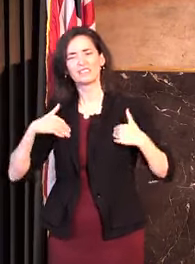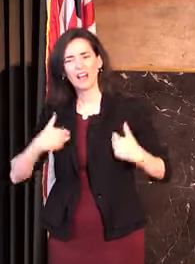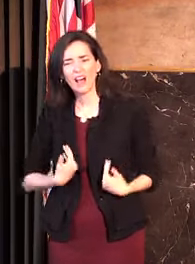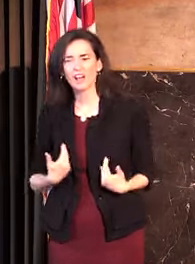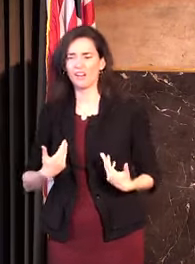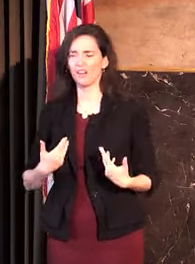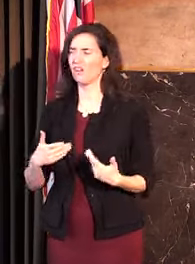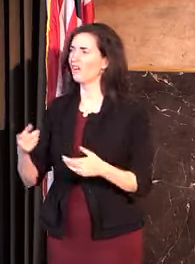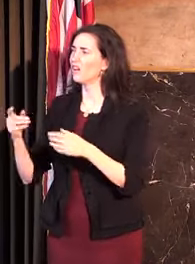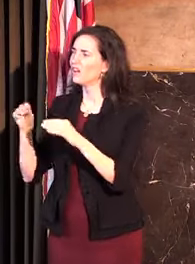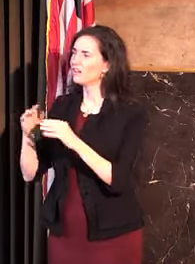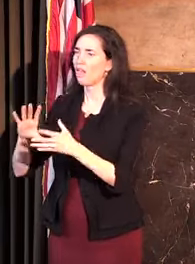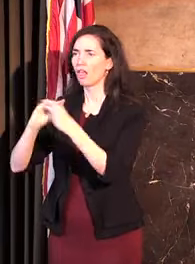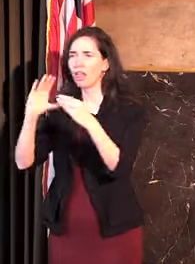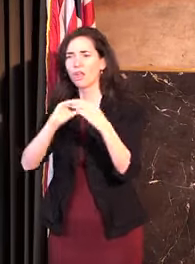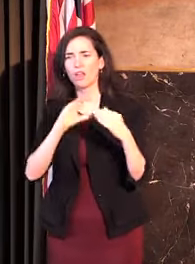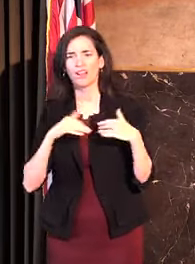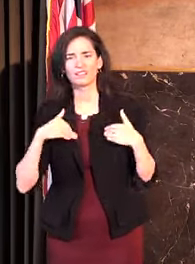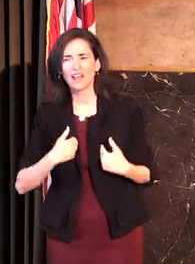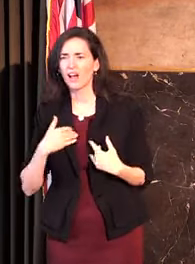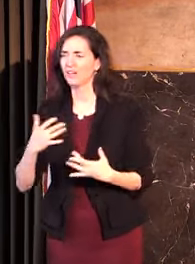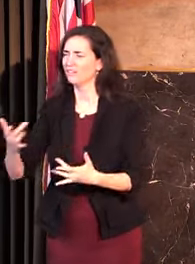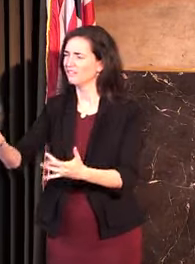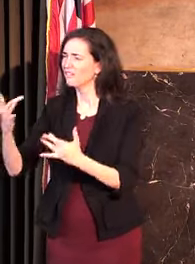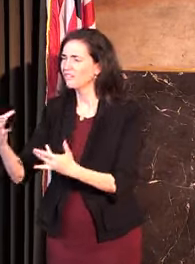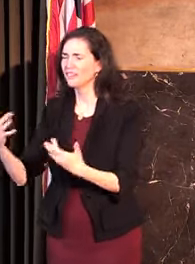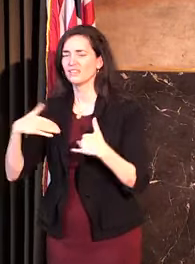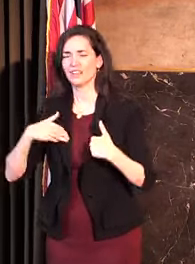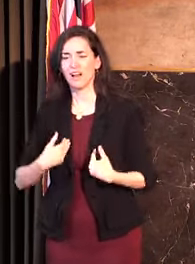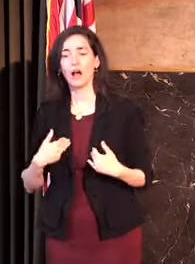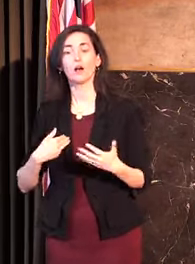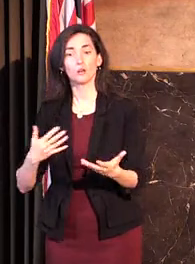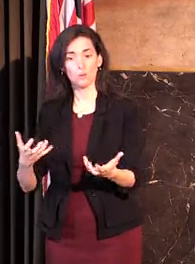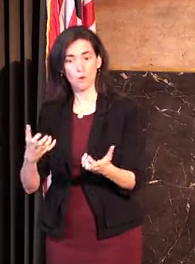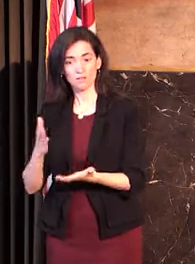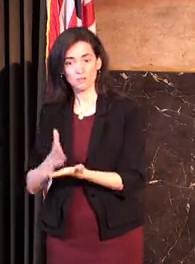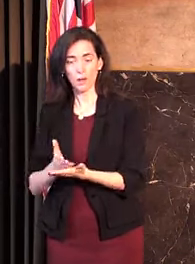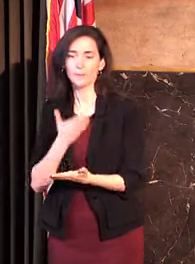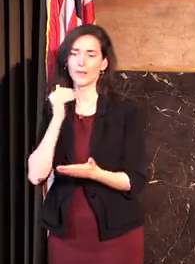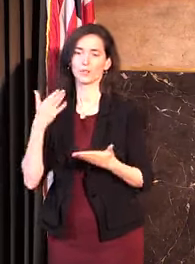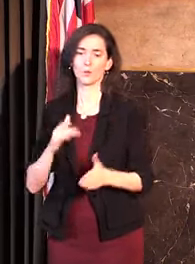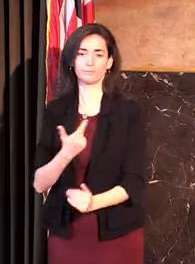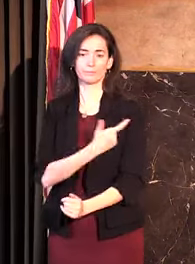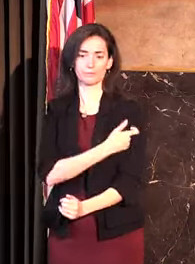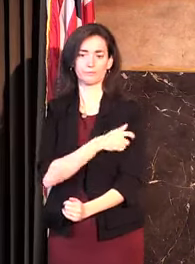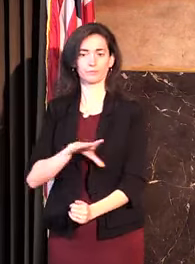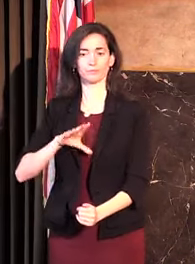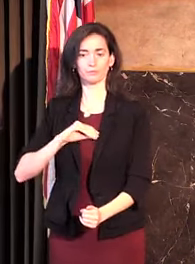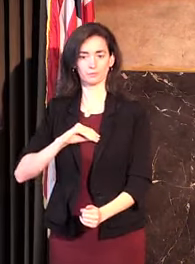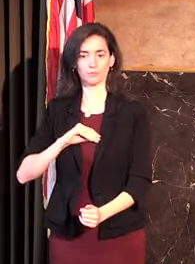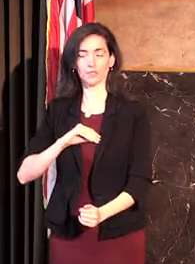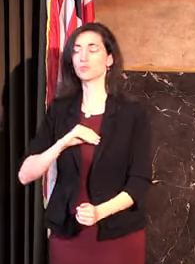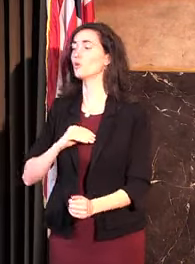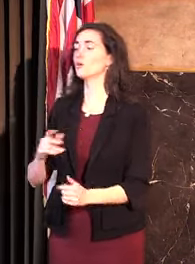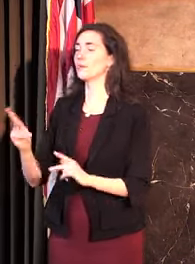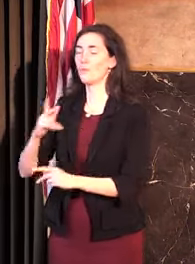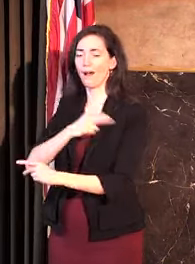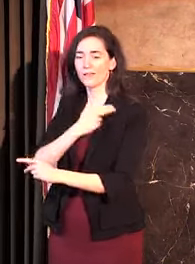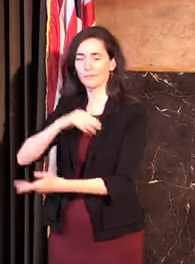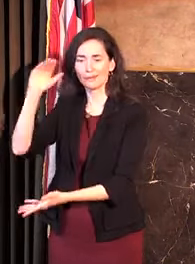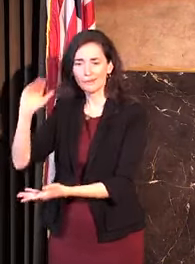least cases, the least sickness and hospitalizations and deaths. Right now,